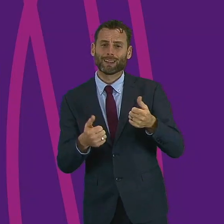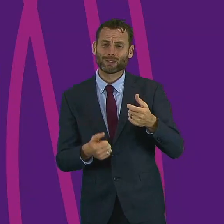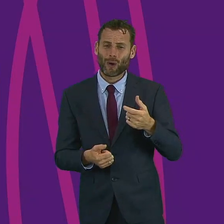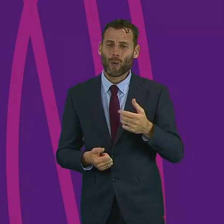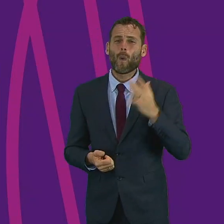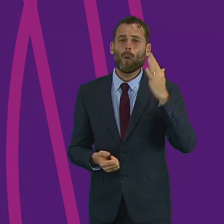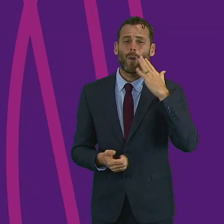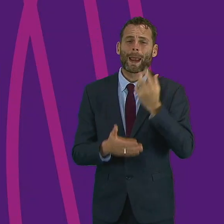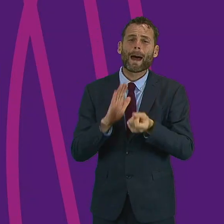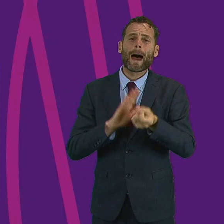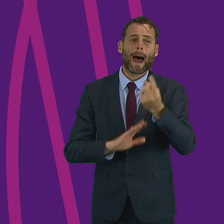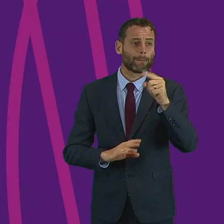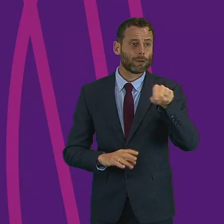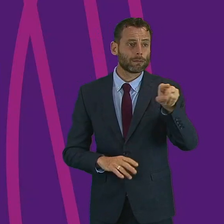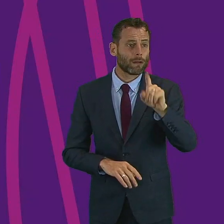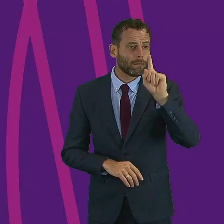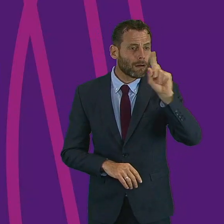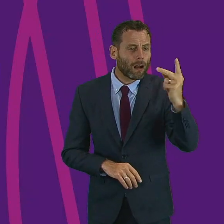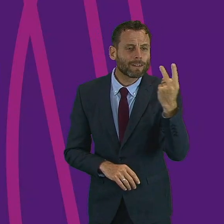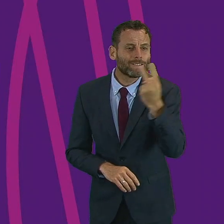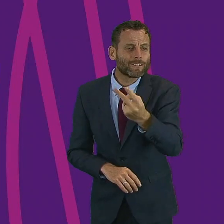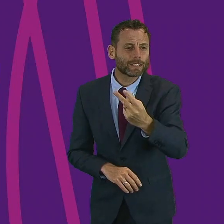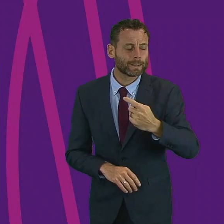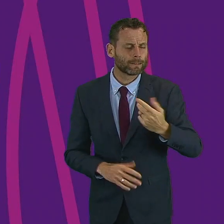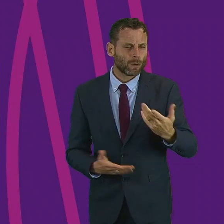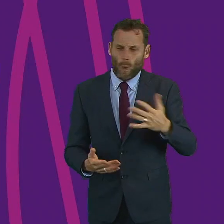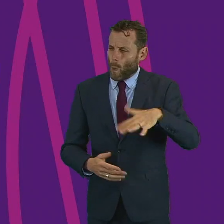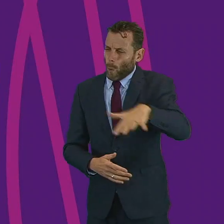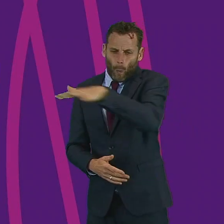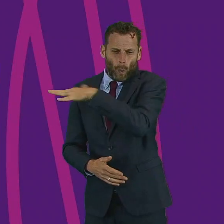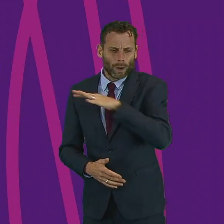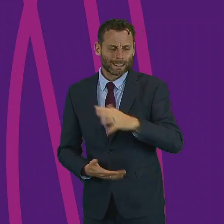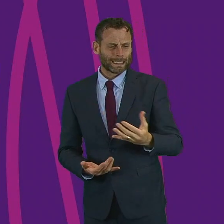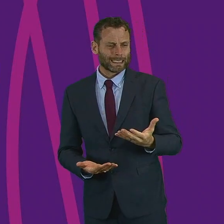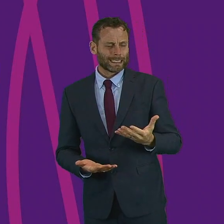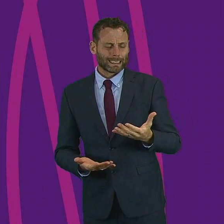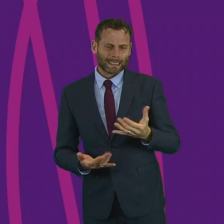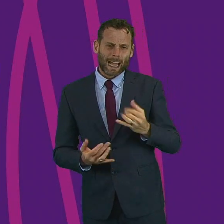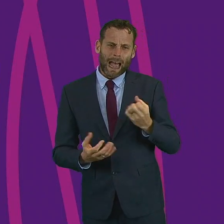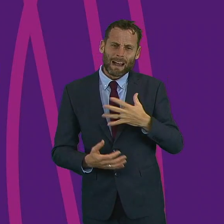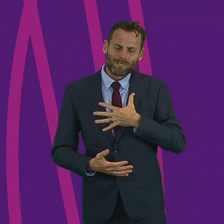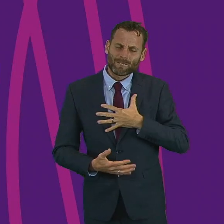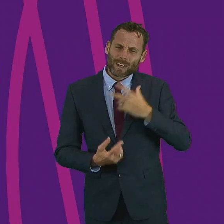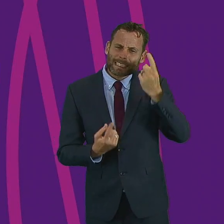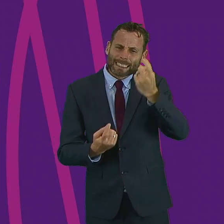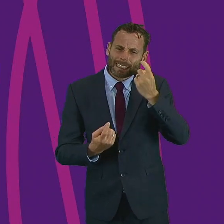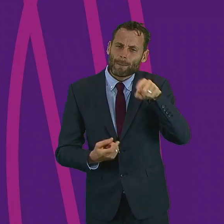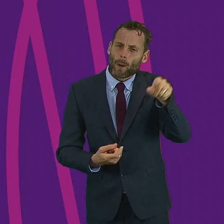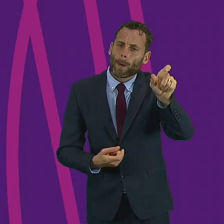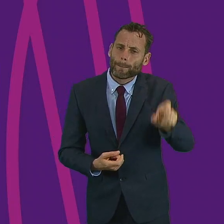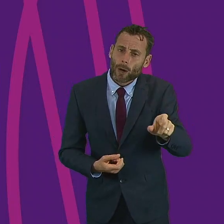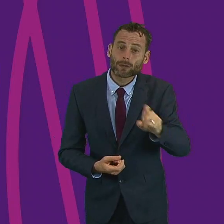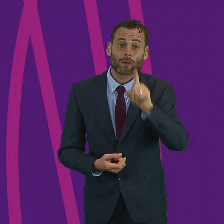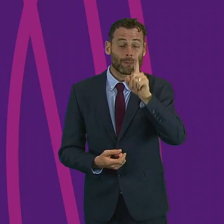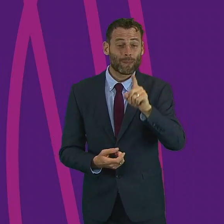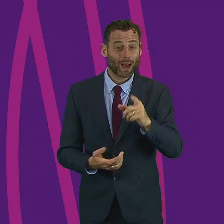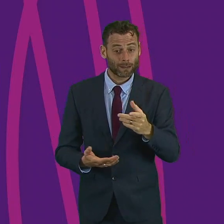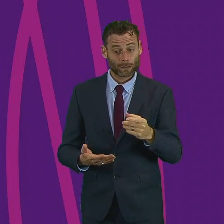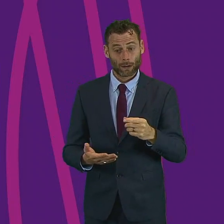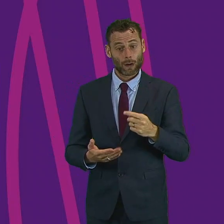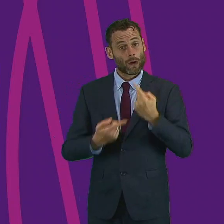that somehow I am willingly or deliberately trying to keep families away from loved ones in care homes, these are really